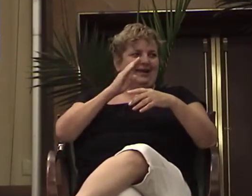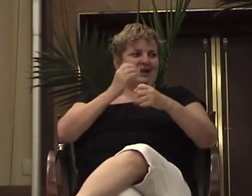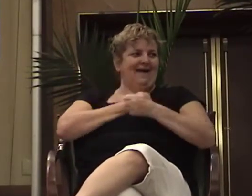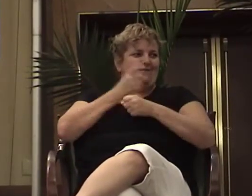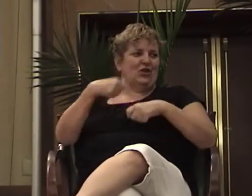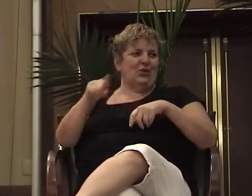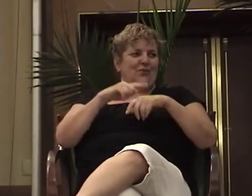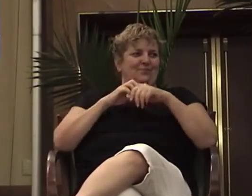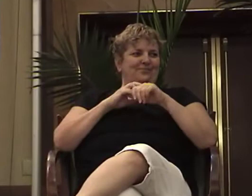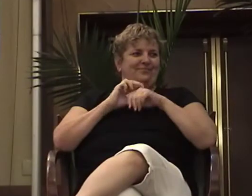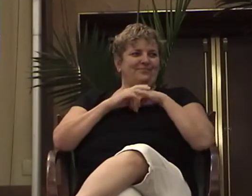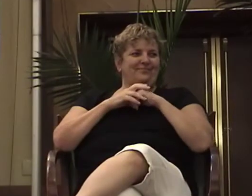brothers and sisters.